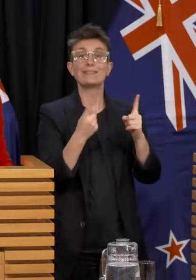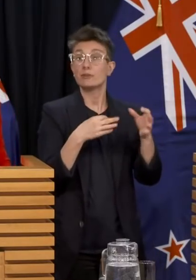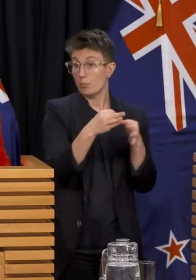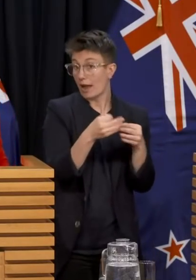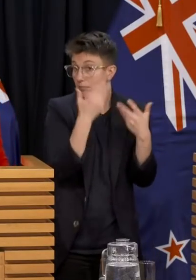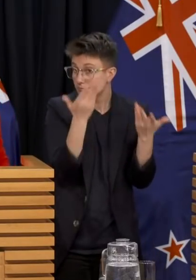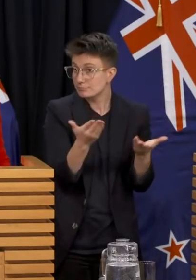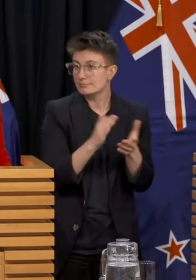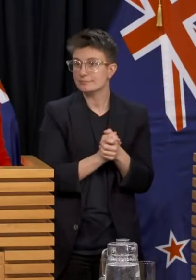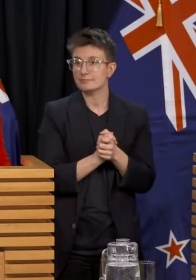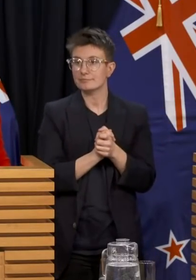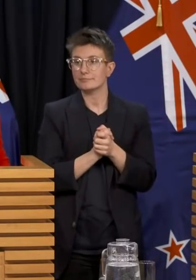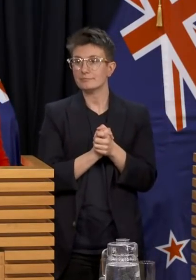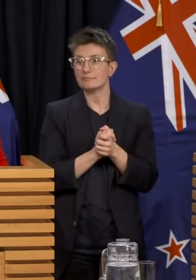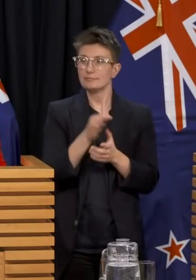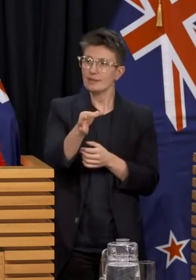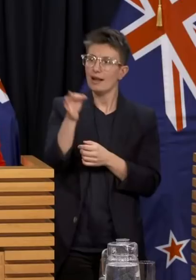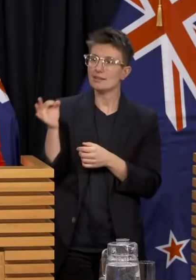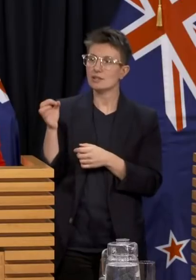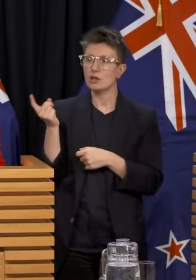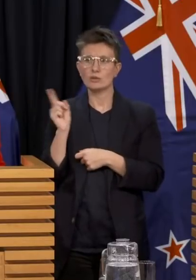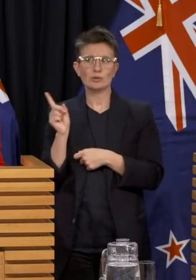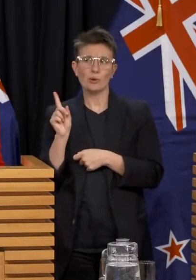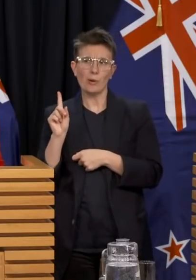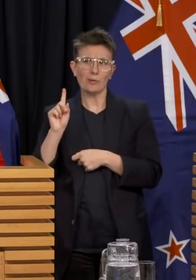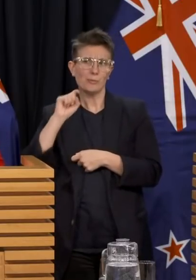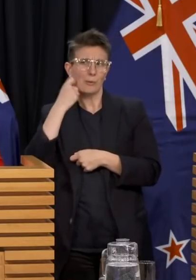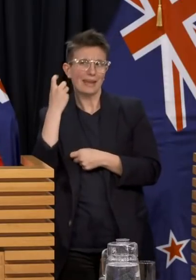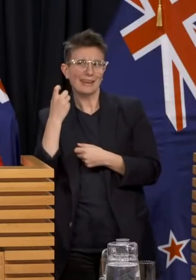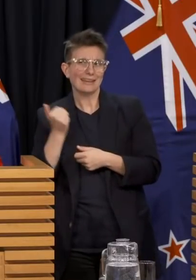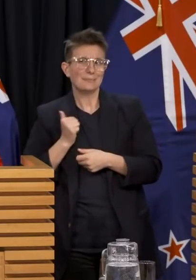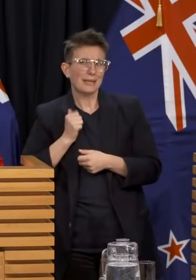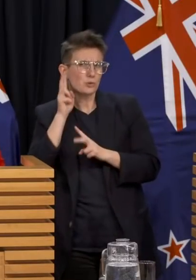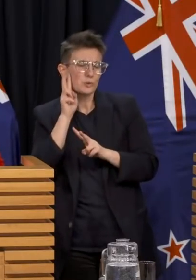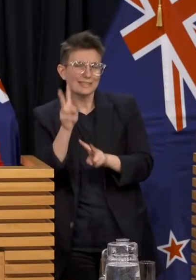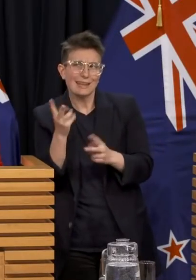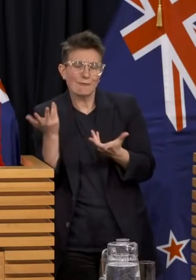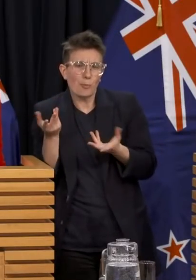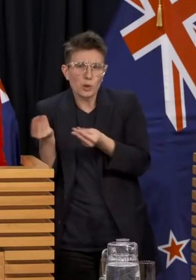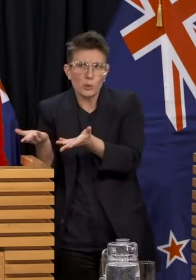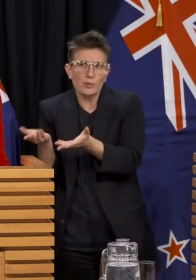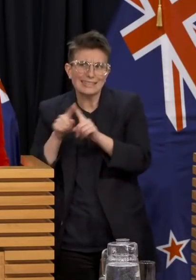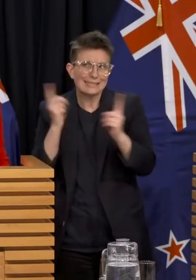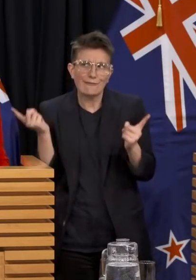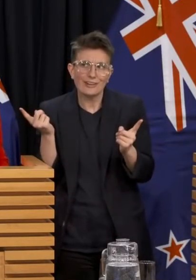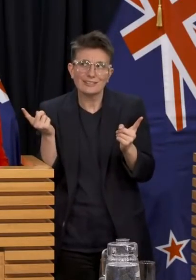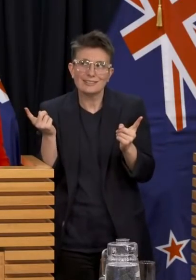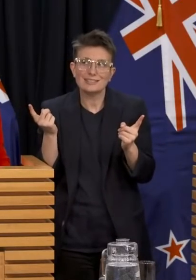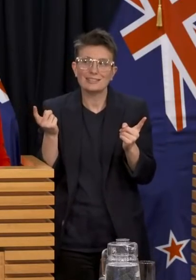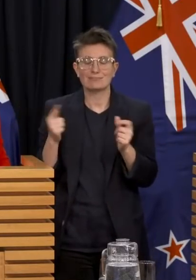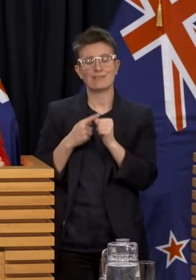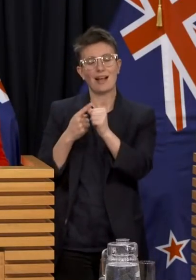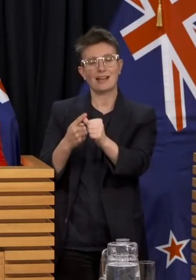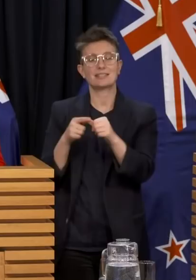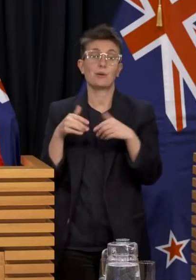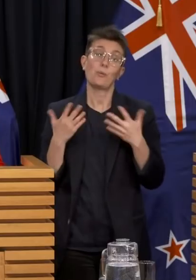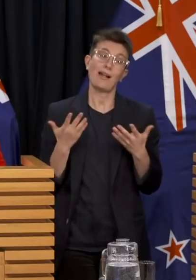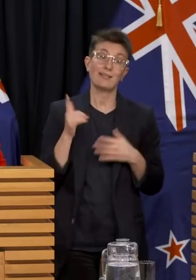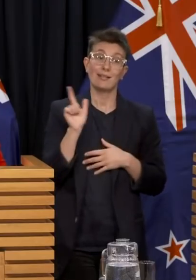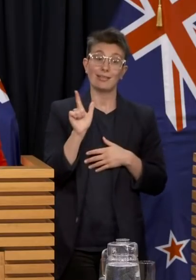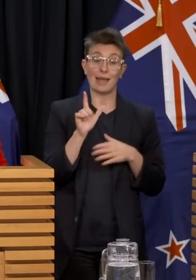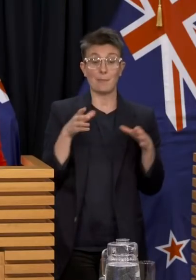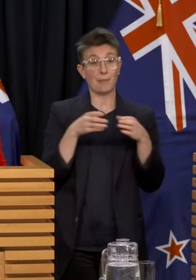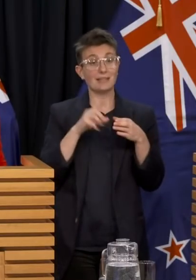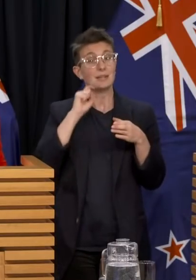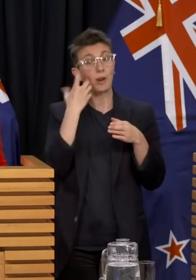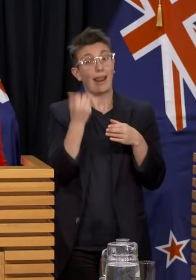Well, you can expect that we will have points of difference. We will still have policy that as a Labour Party will roll out. But it is clear